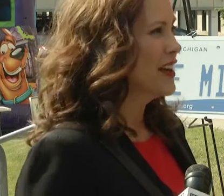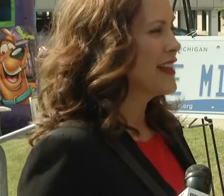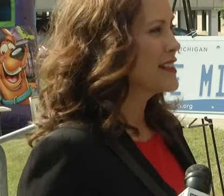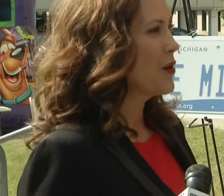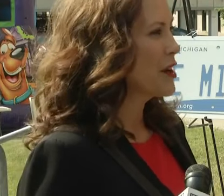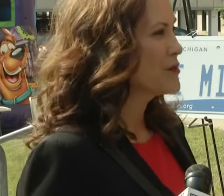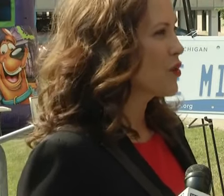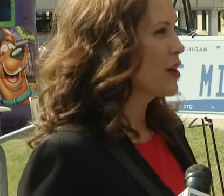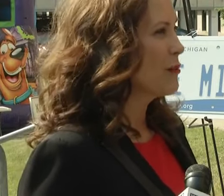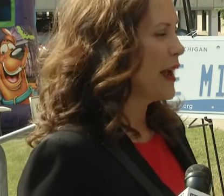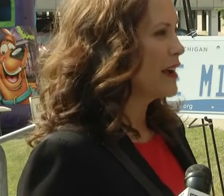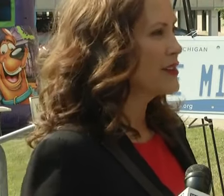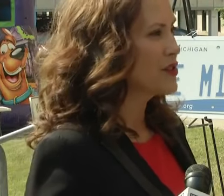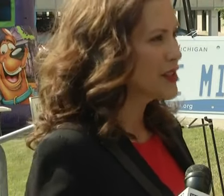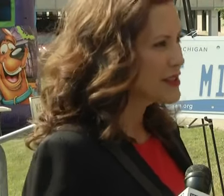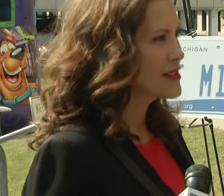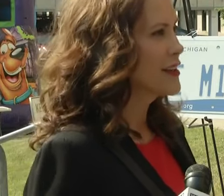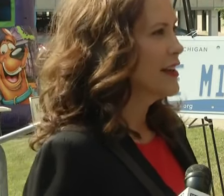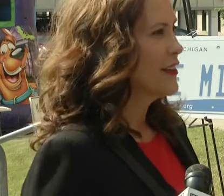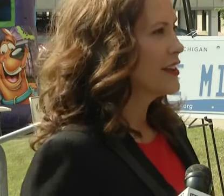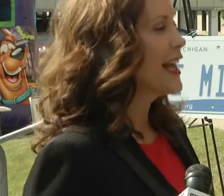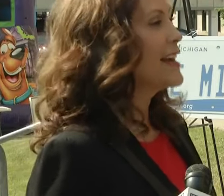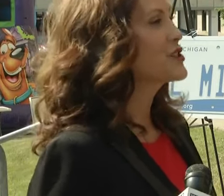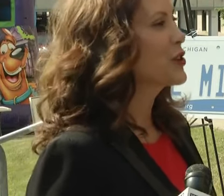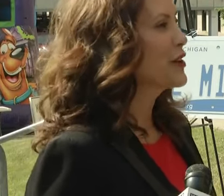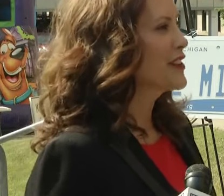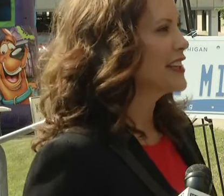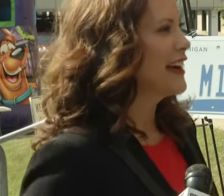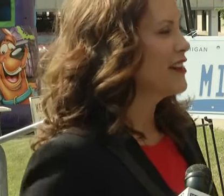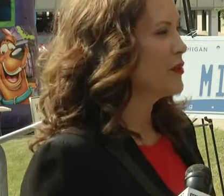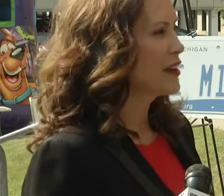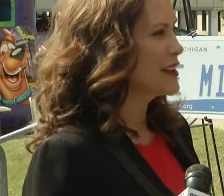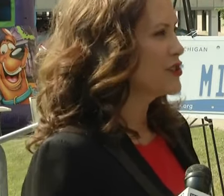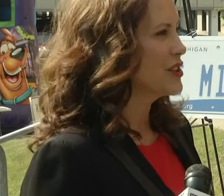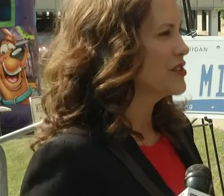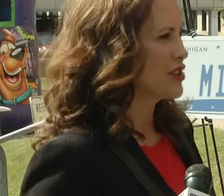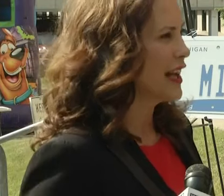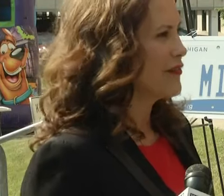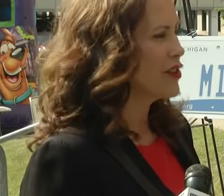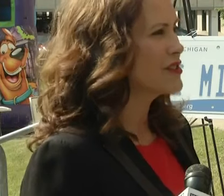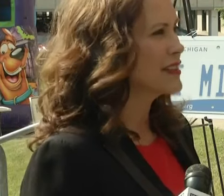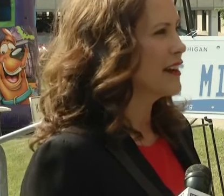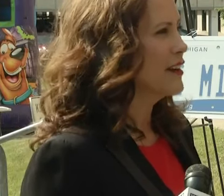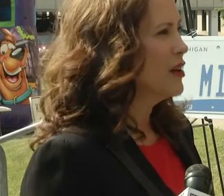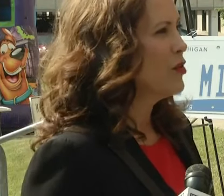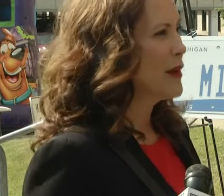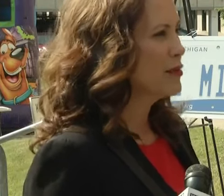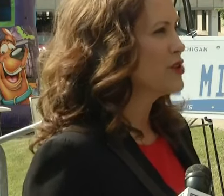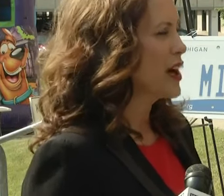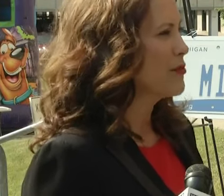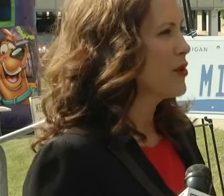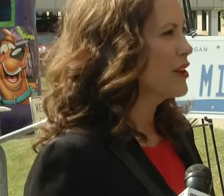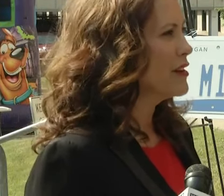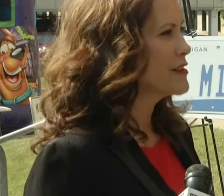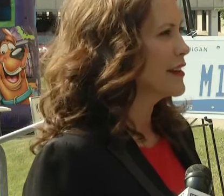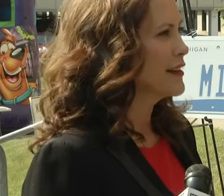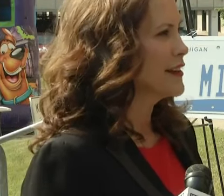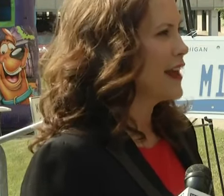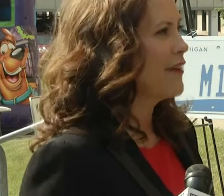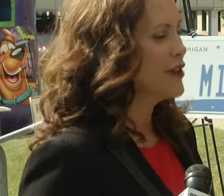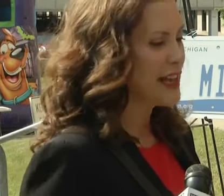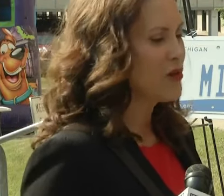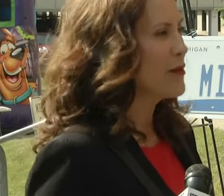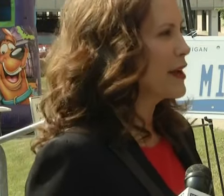switch. That's how it comes roaring back. And so this is the last turn of the dial, and we'll get to July 1st, and we'll be able to drop protocols.